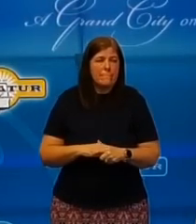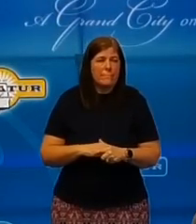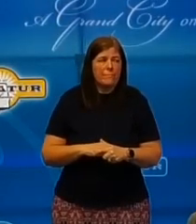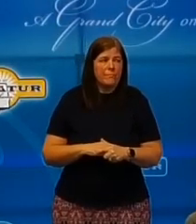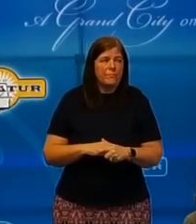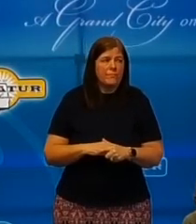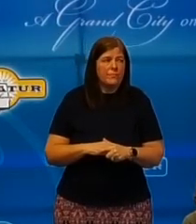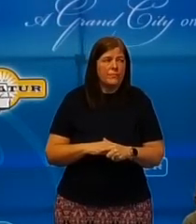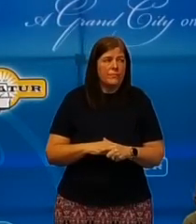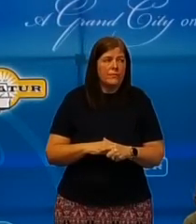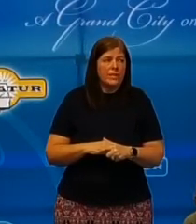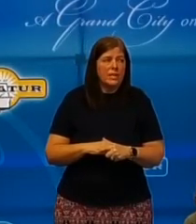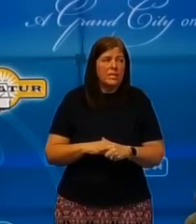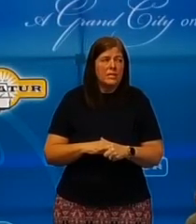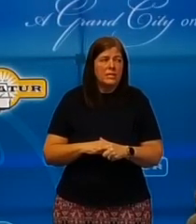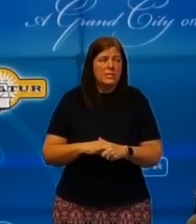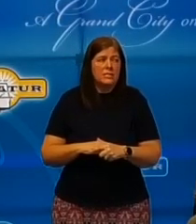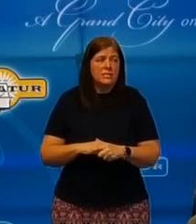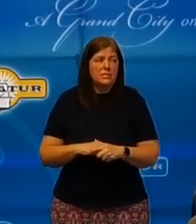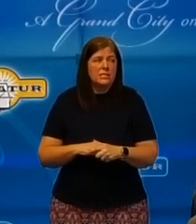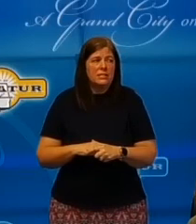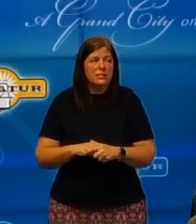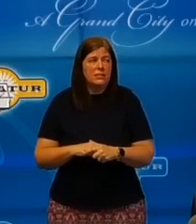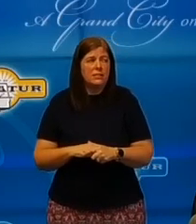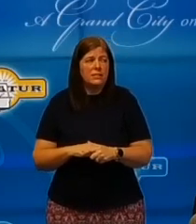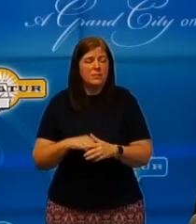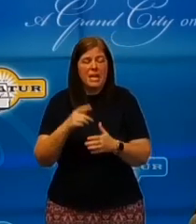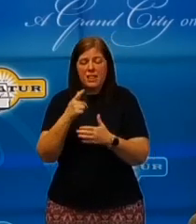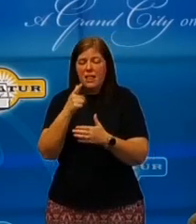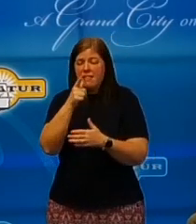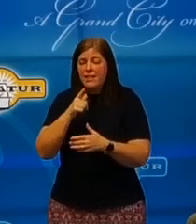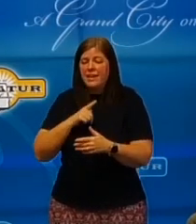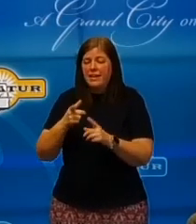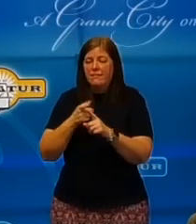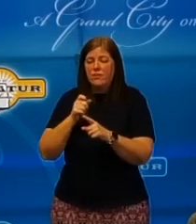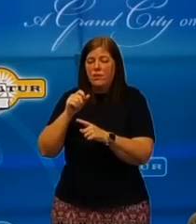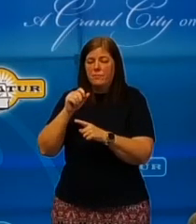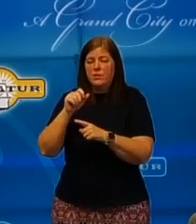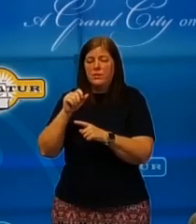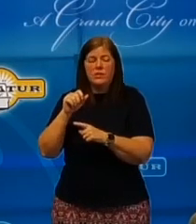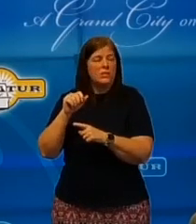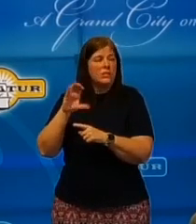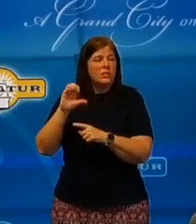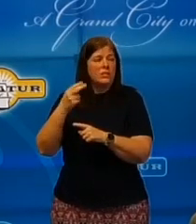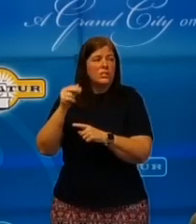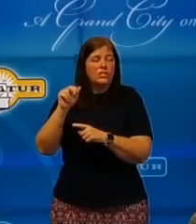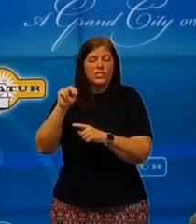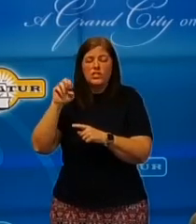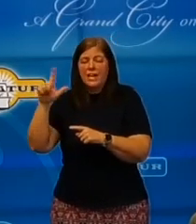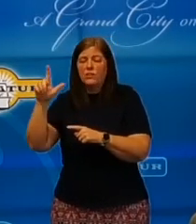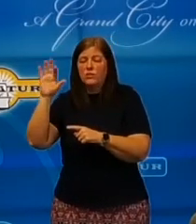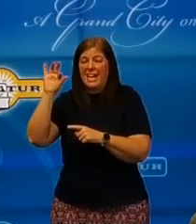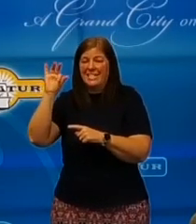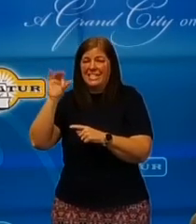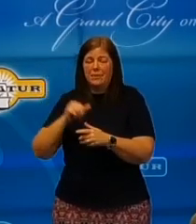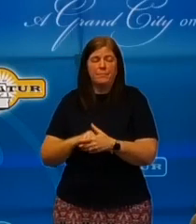I believe this is going to be Dallas from Channel 19. Dallas, are you there? I'm here. Okay, go